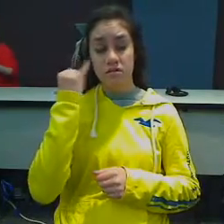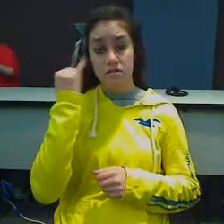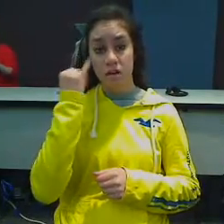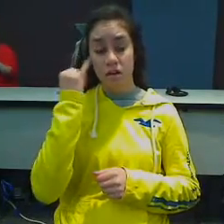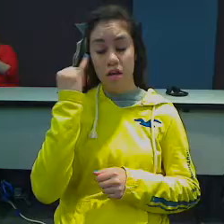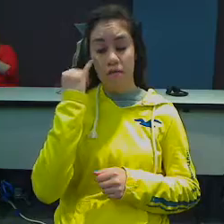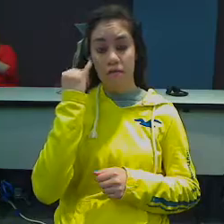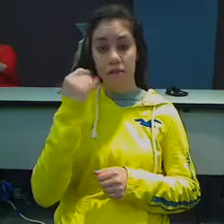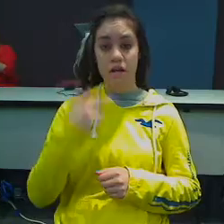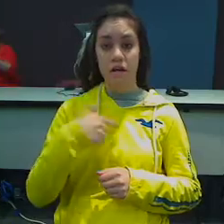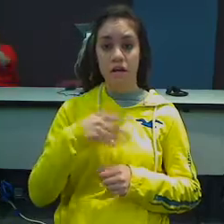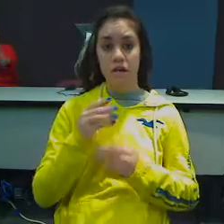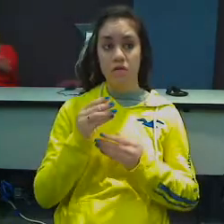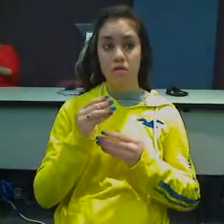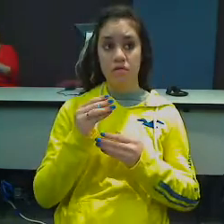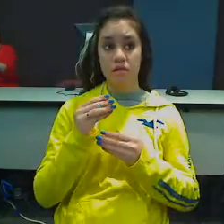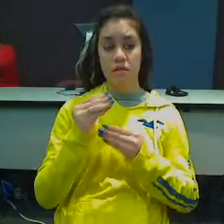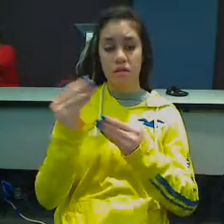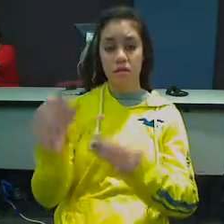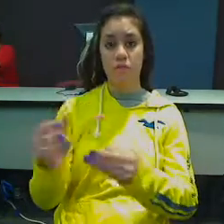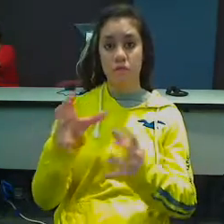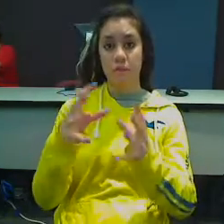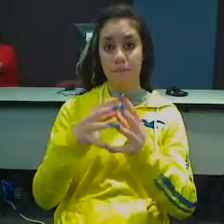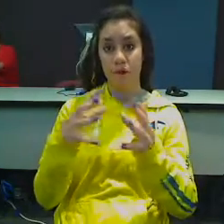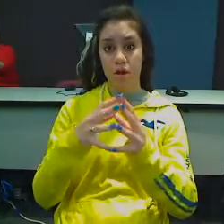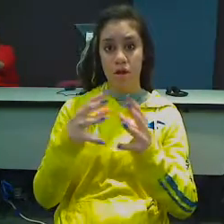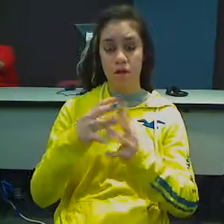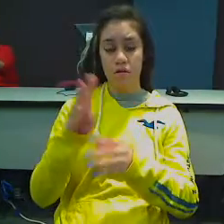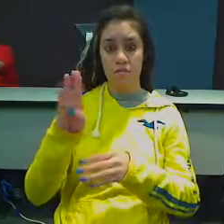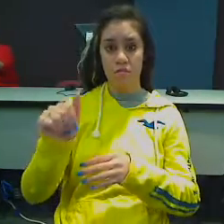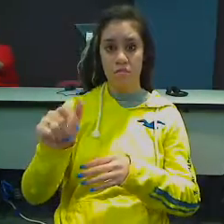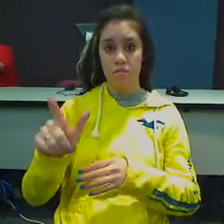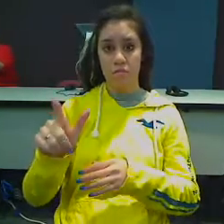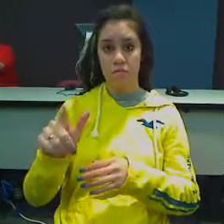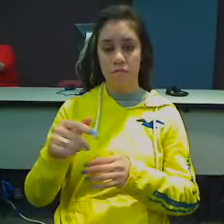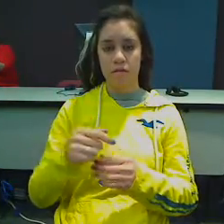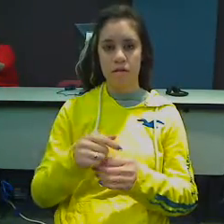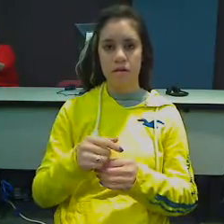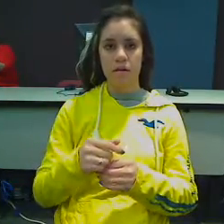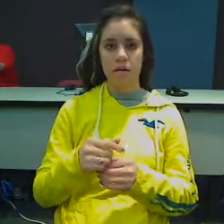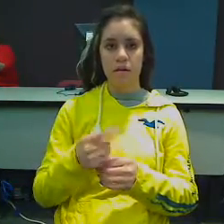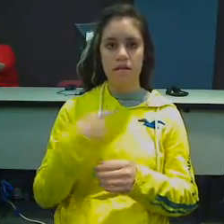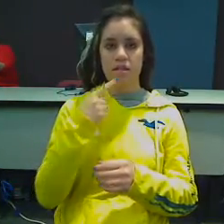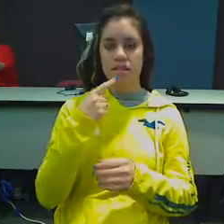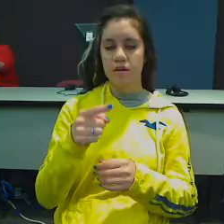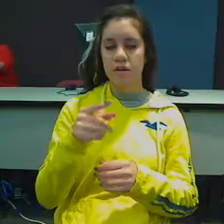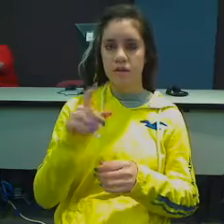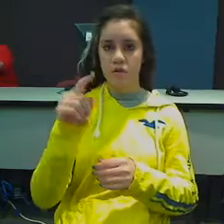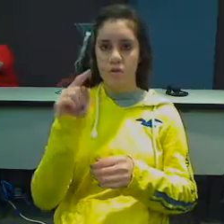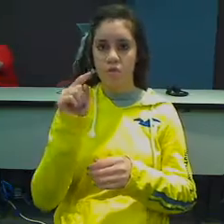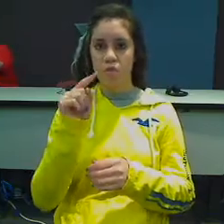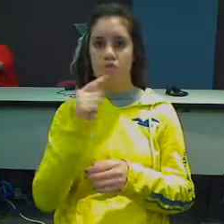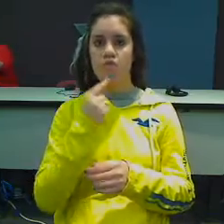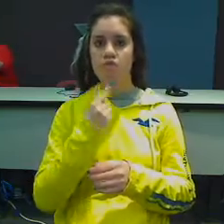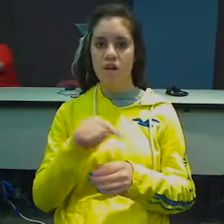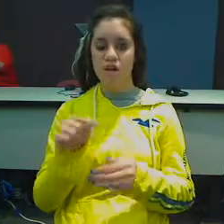this ball and point out that it has a red dot on it, and then ask you to tell me